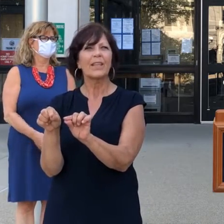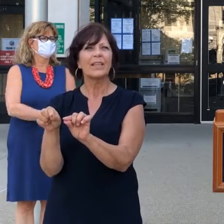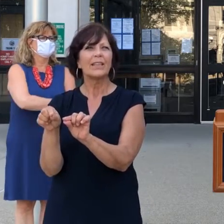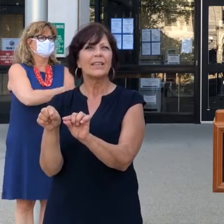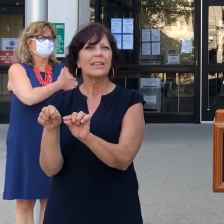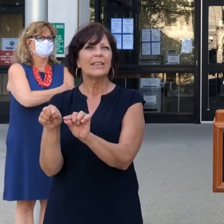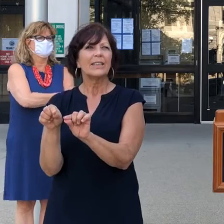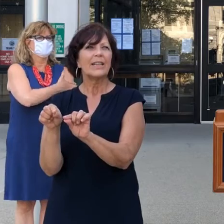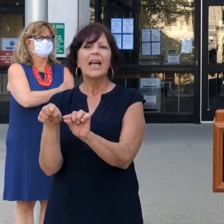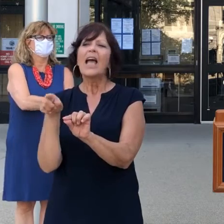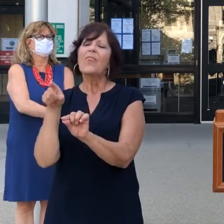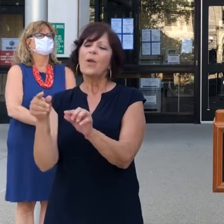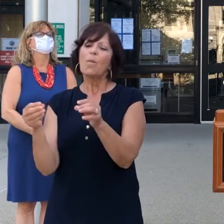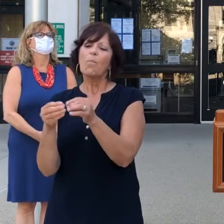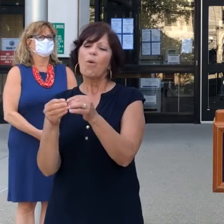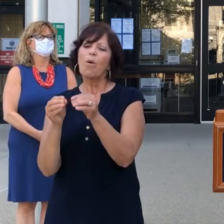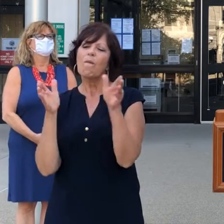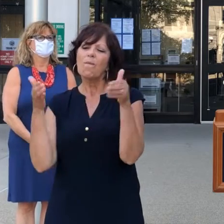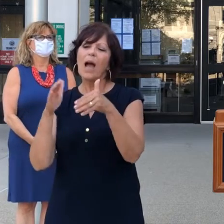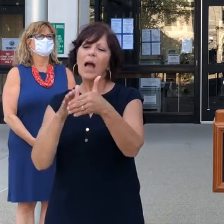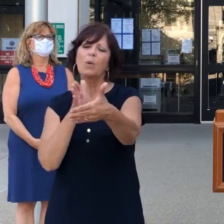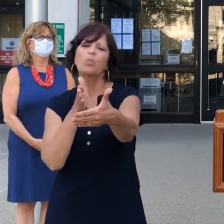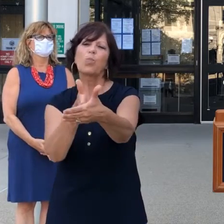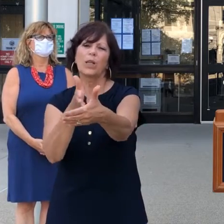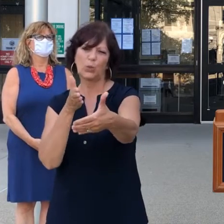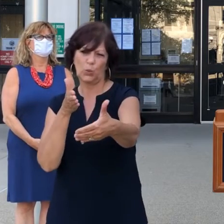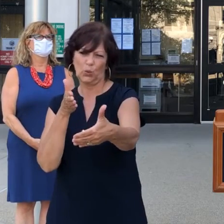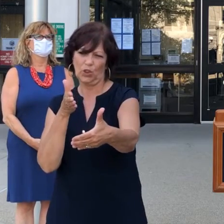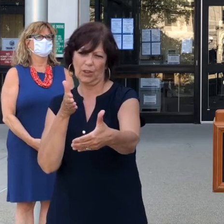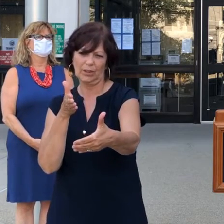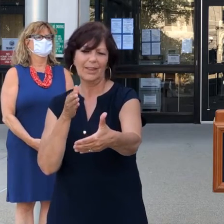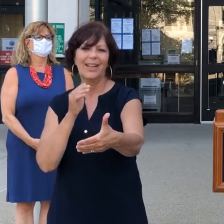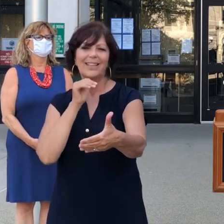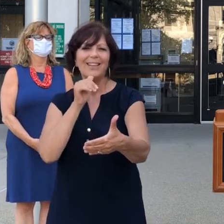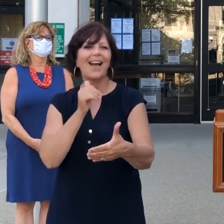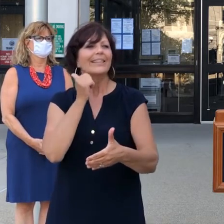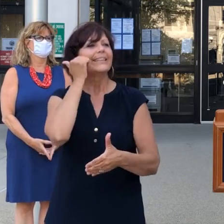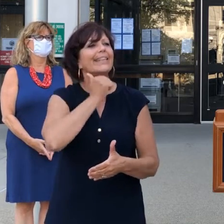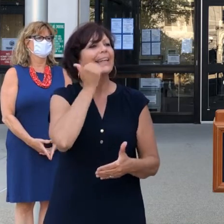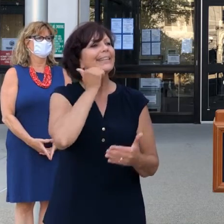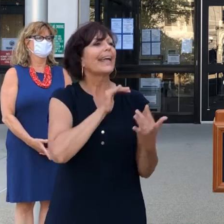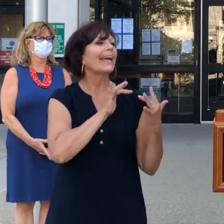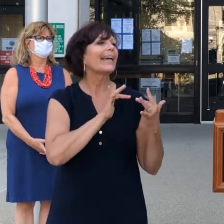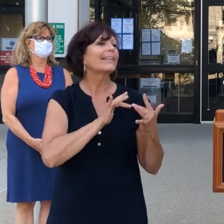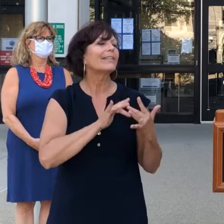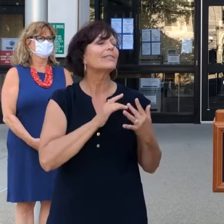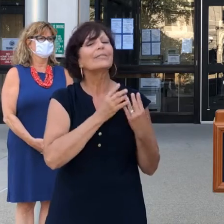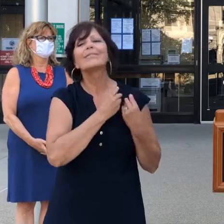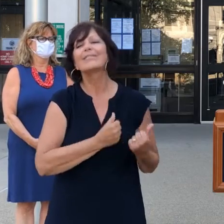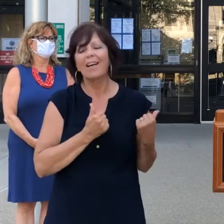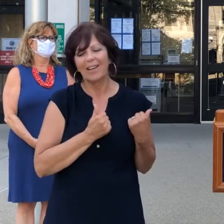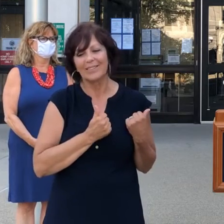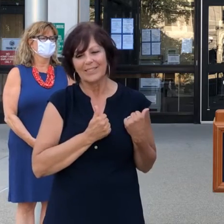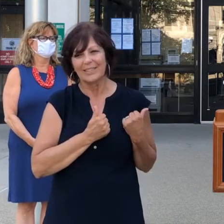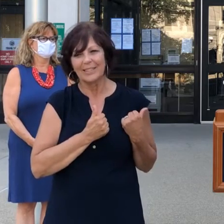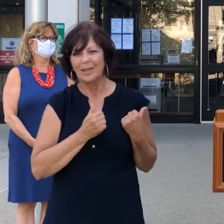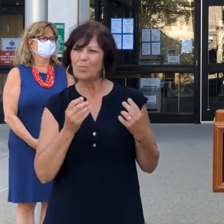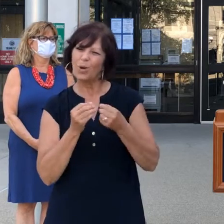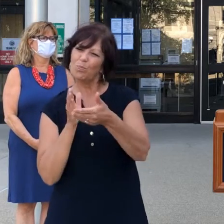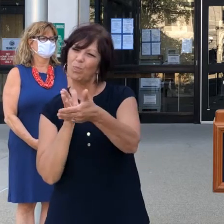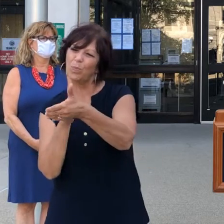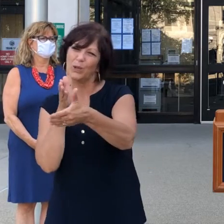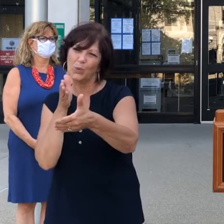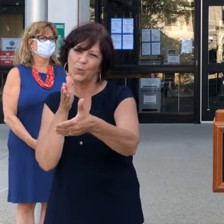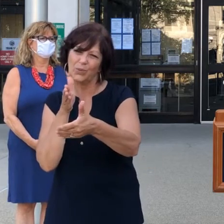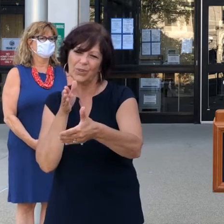of a prosecution aspect of it. It wasn't the direct day-to-day contact that sometimes the consumers are looking for. So they